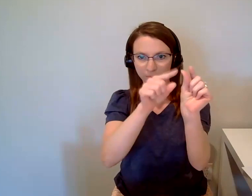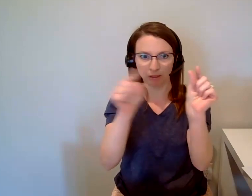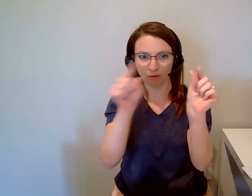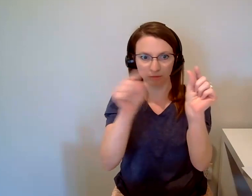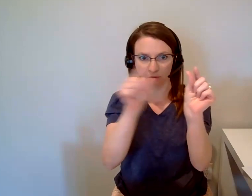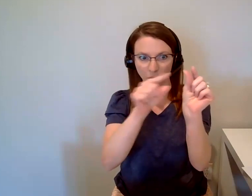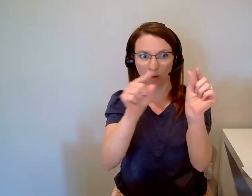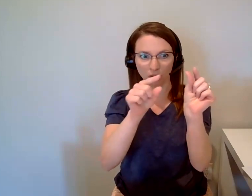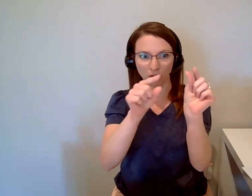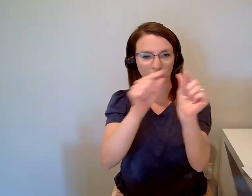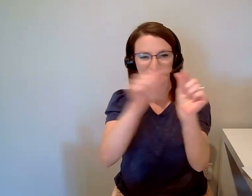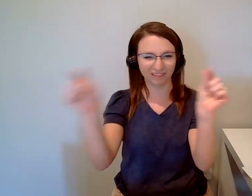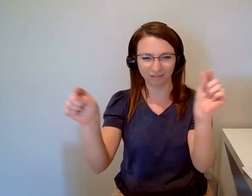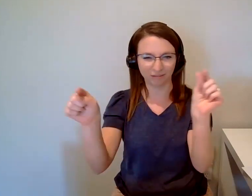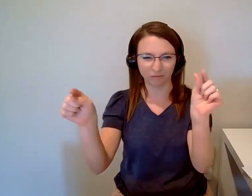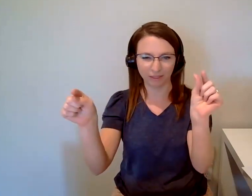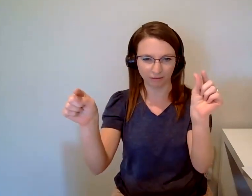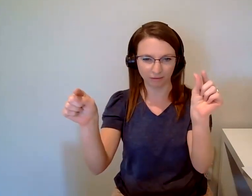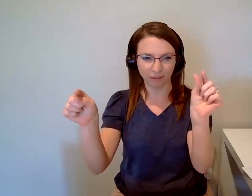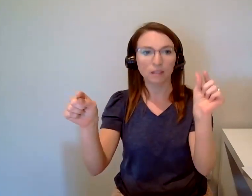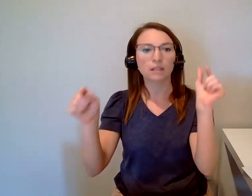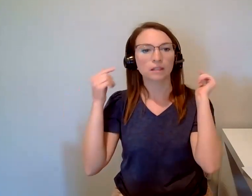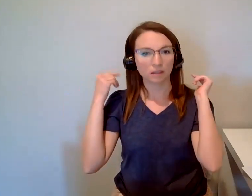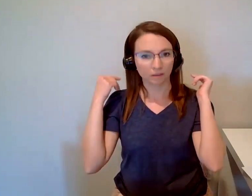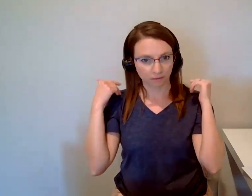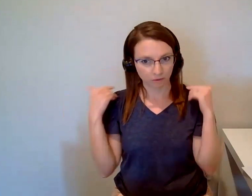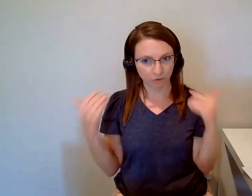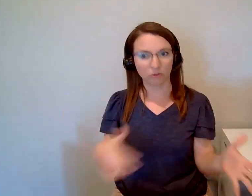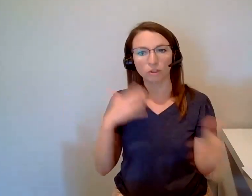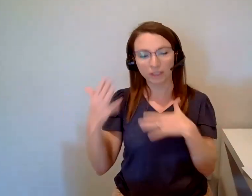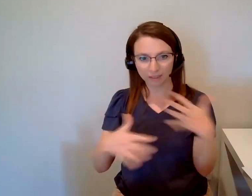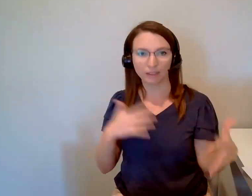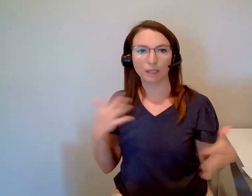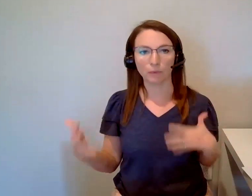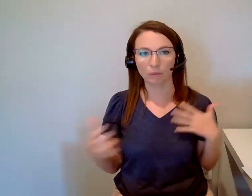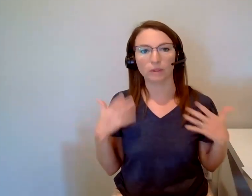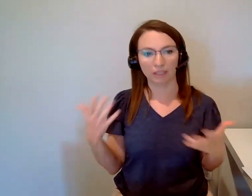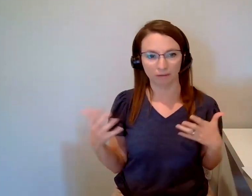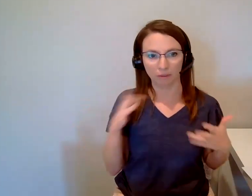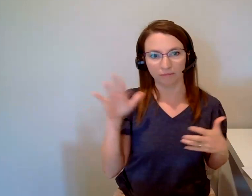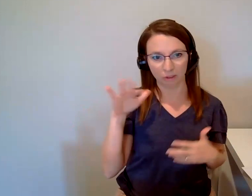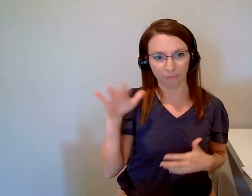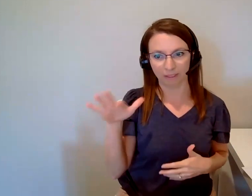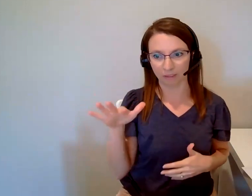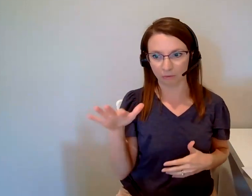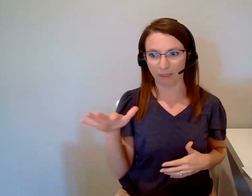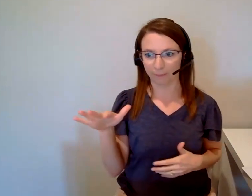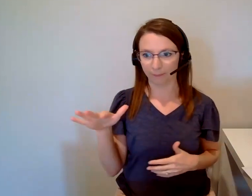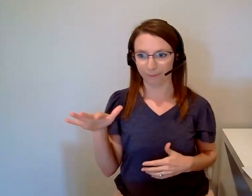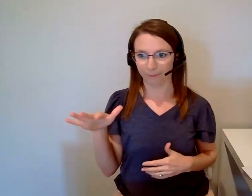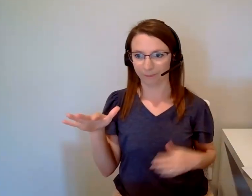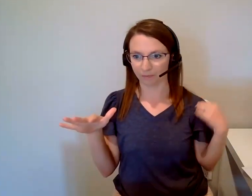spelled wrong, you can still read it. You're going to get to that point with finger spelling as well.